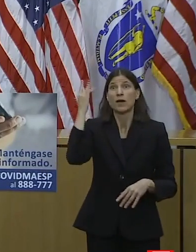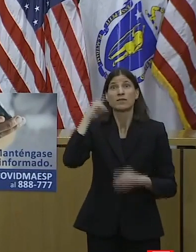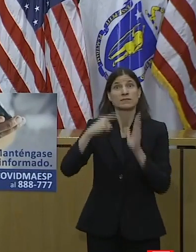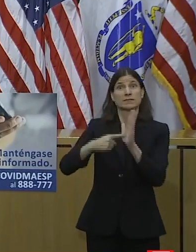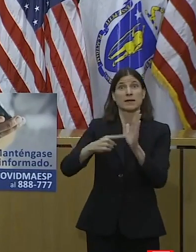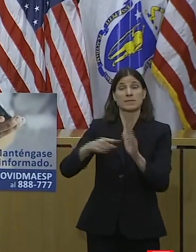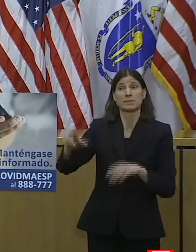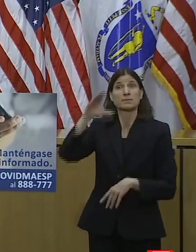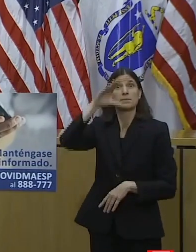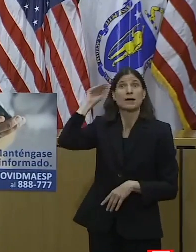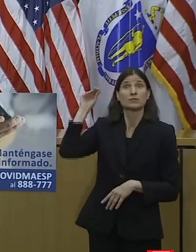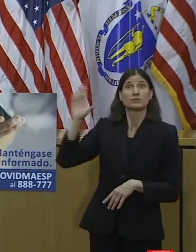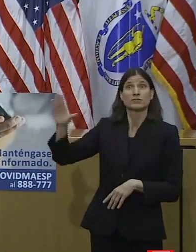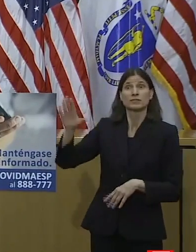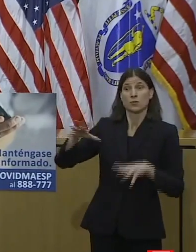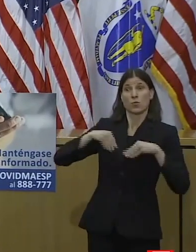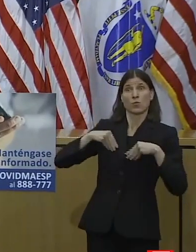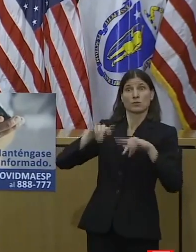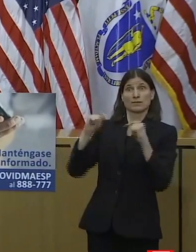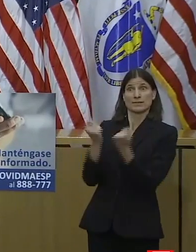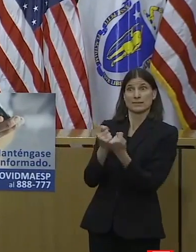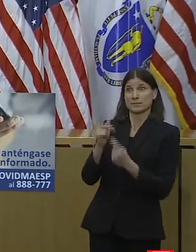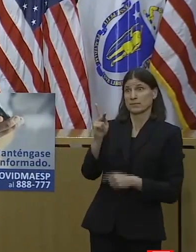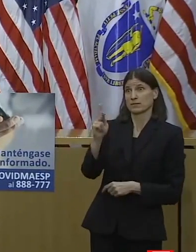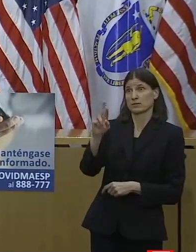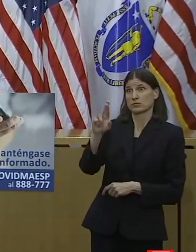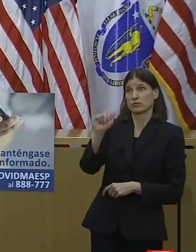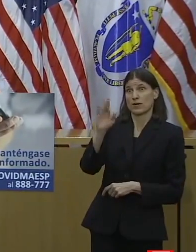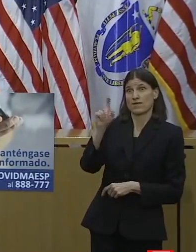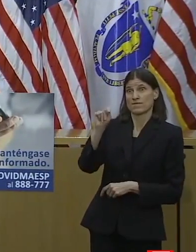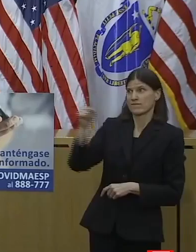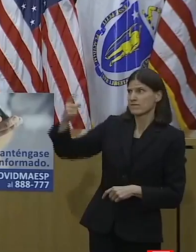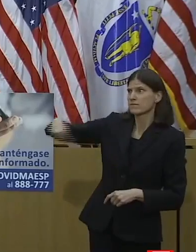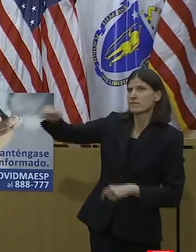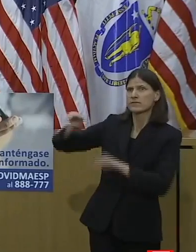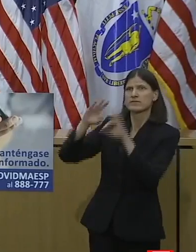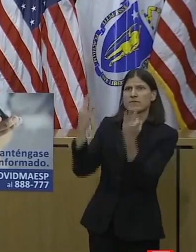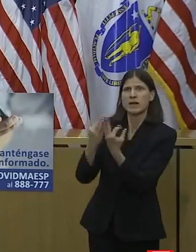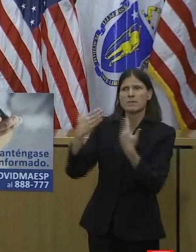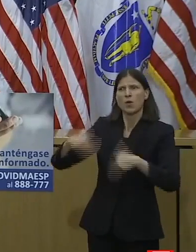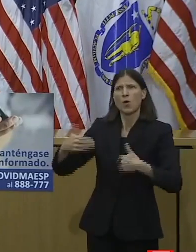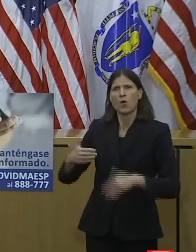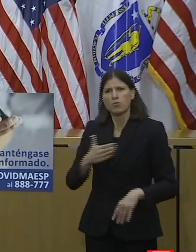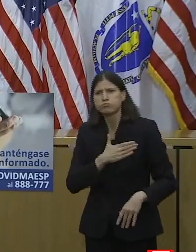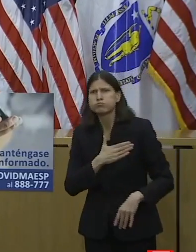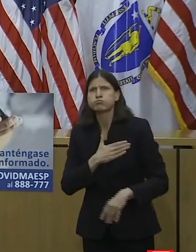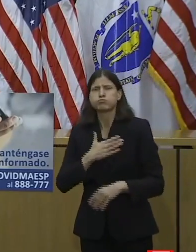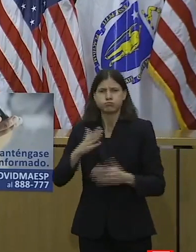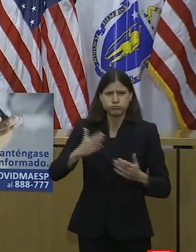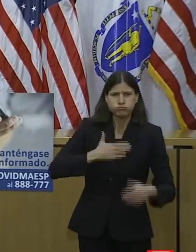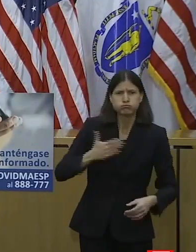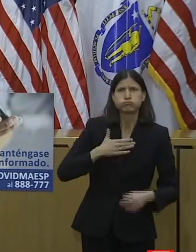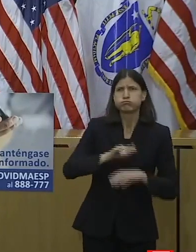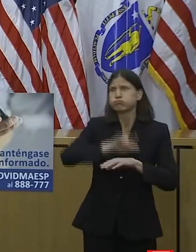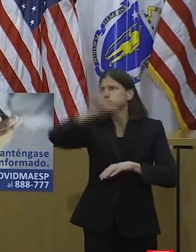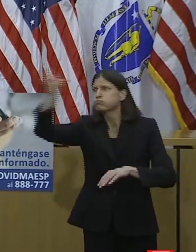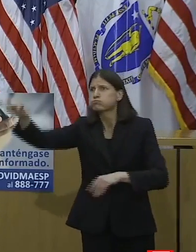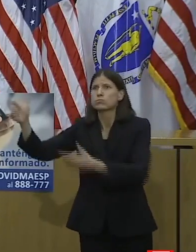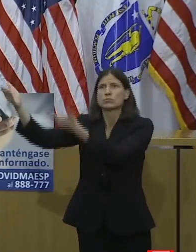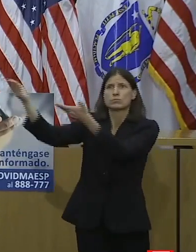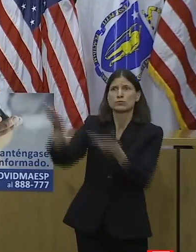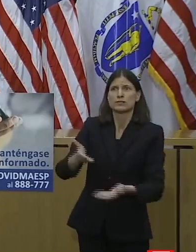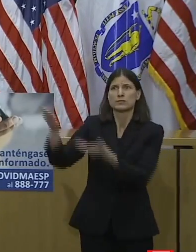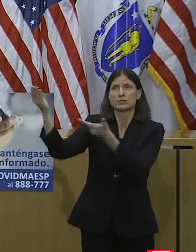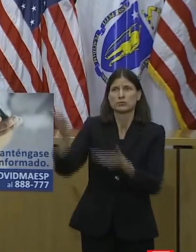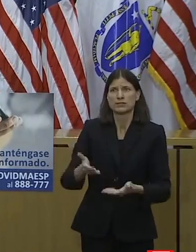home. Getting enough gear, not just here in Massachusetts, but across the country, has been a challenge, and will continue to